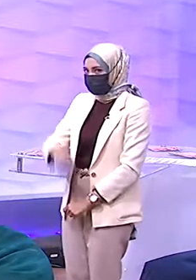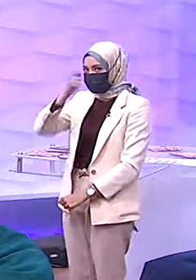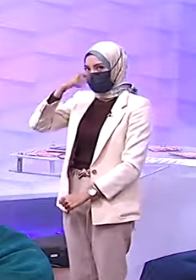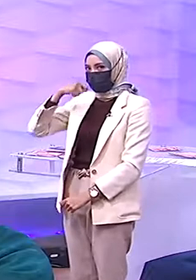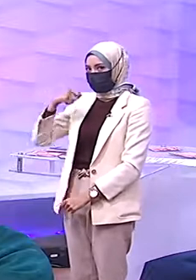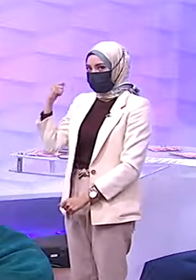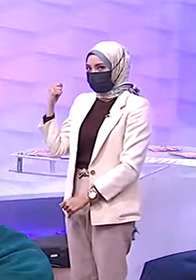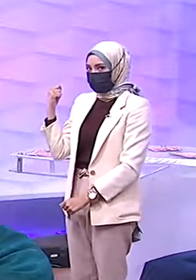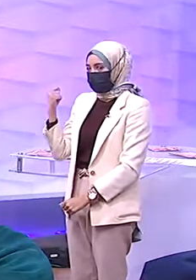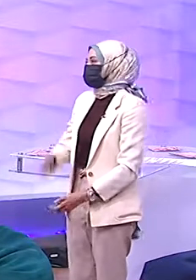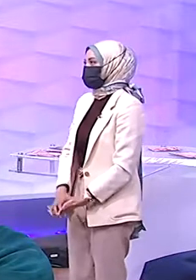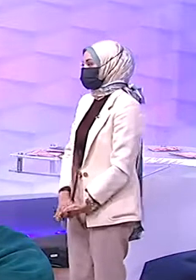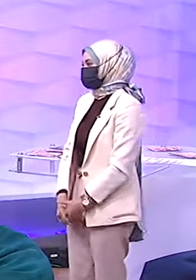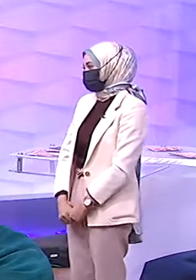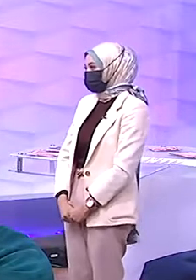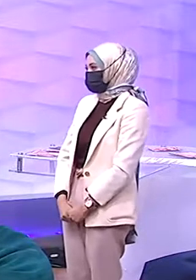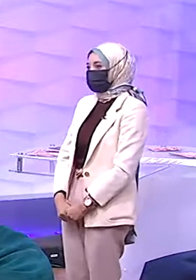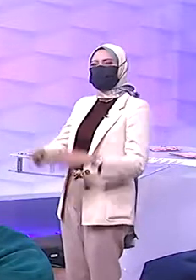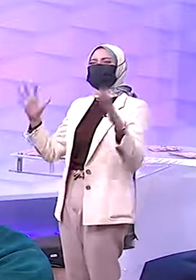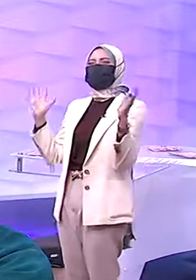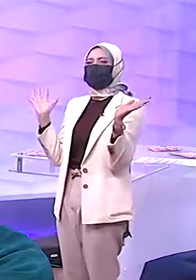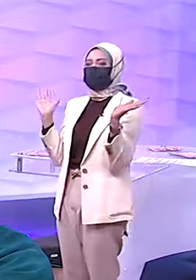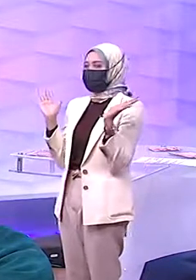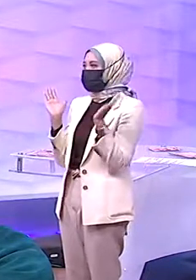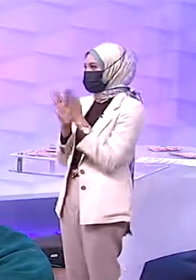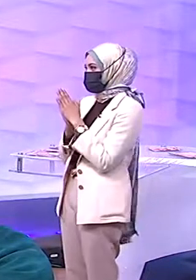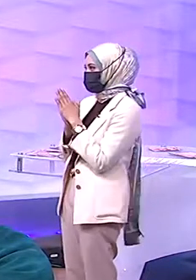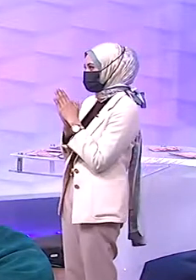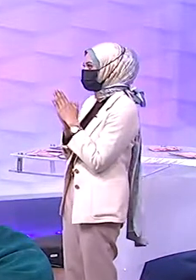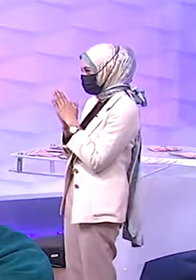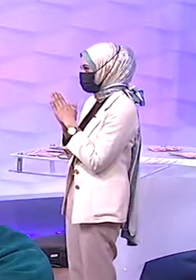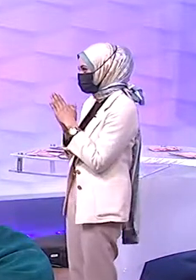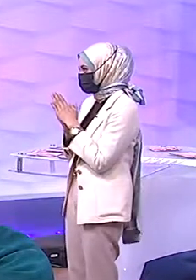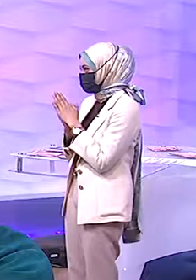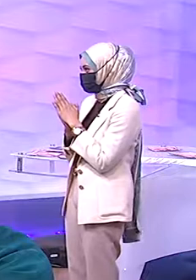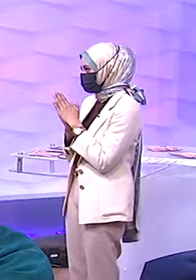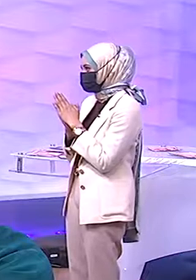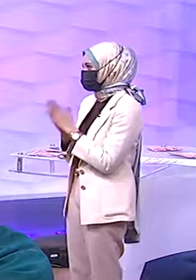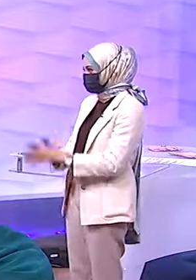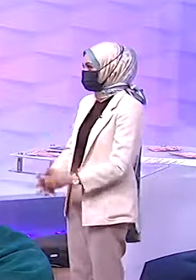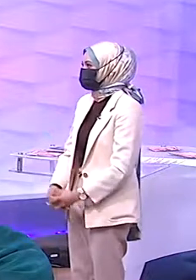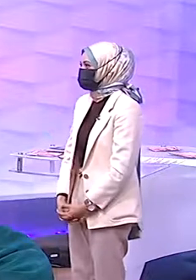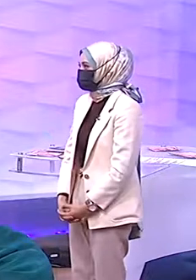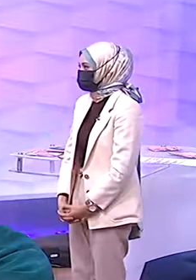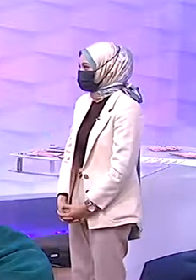my teeth for every time I eat. Every single time after I eat, you go and brush your teeth. That's a good or bad